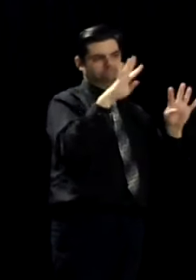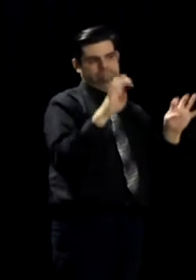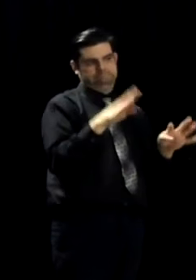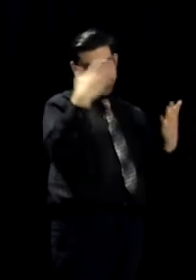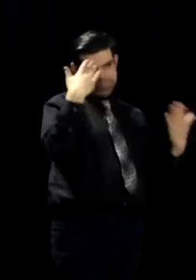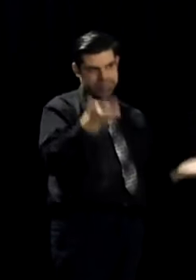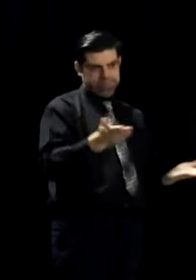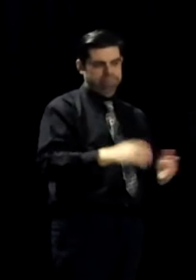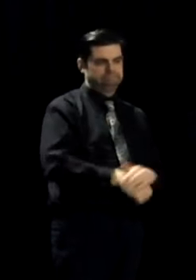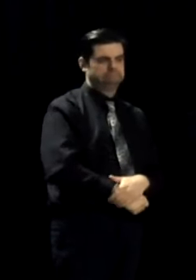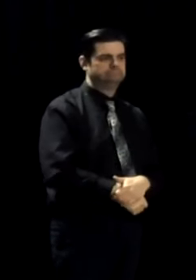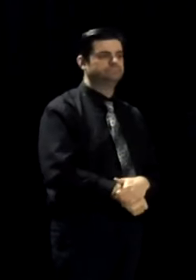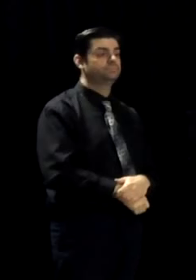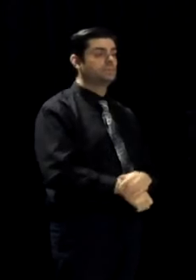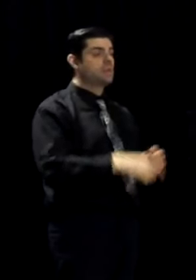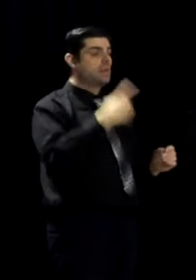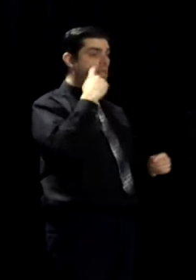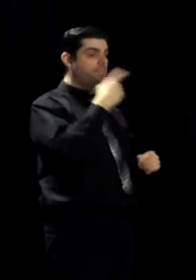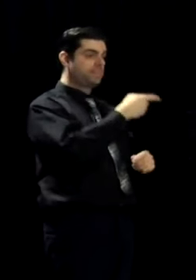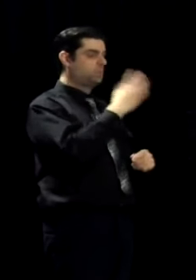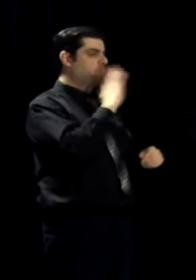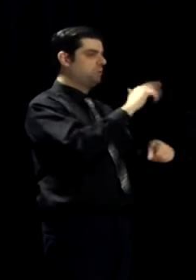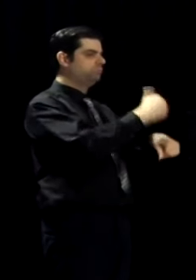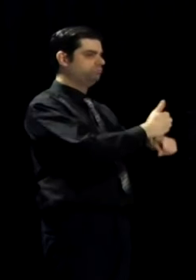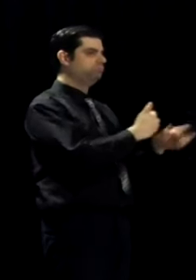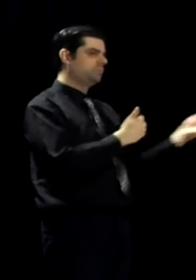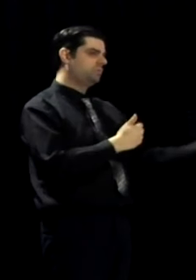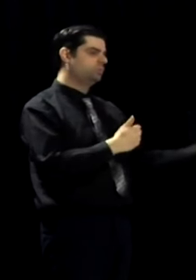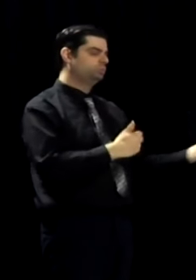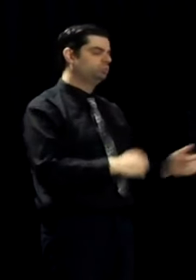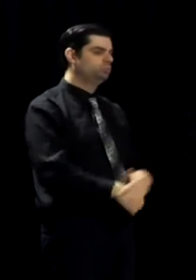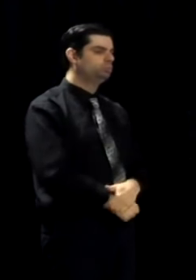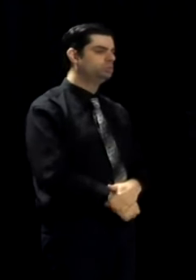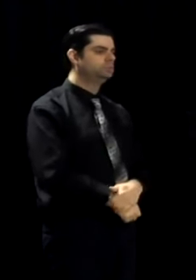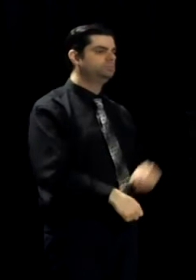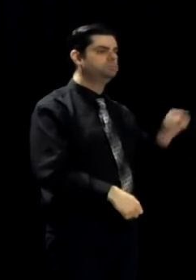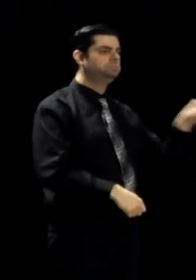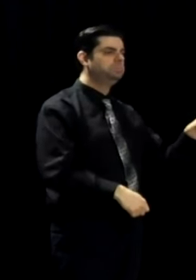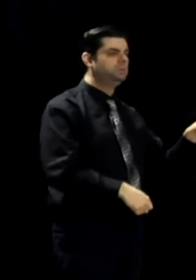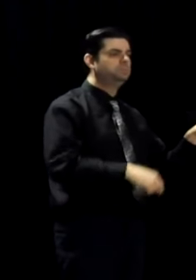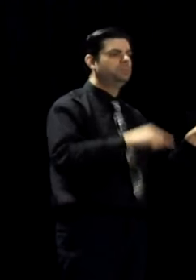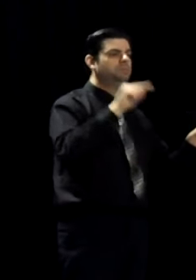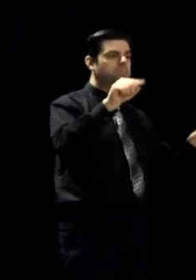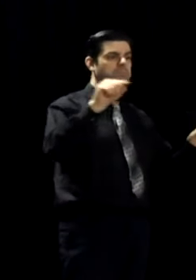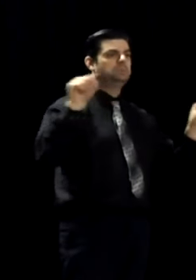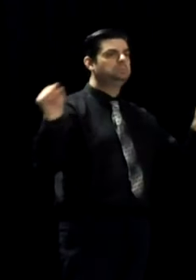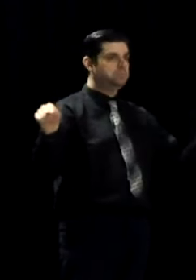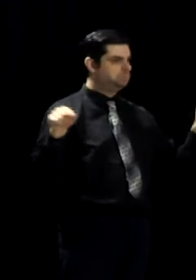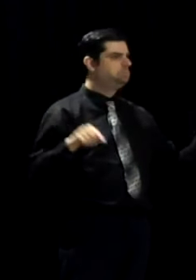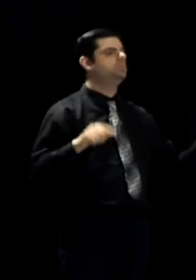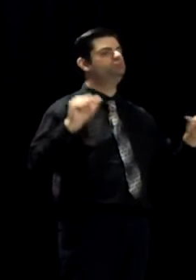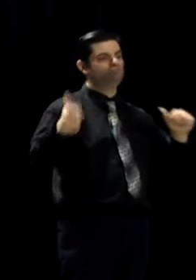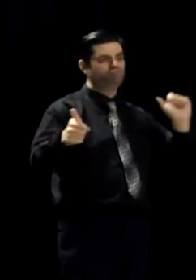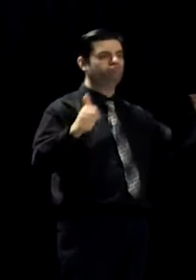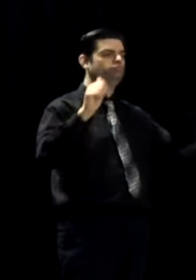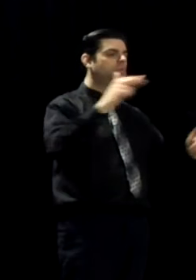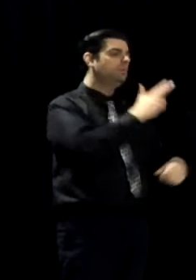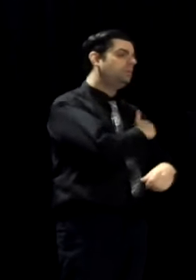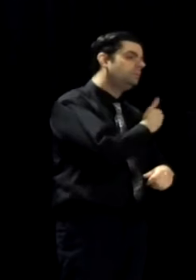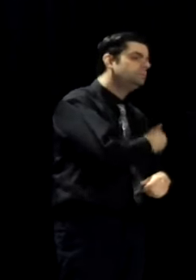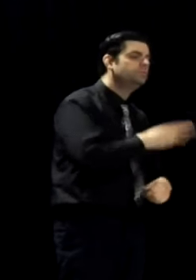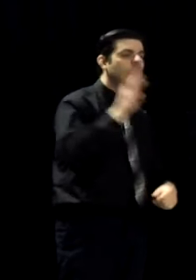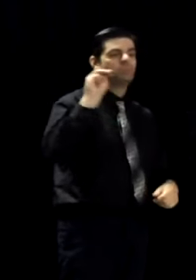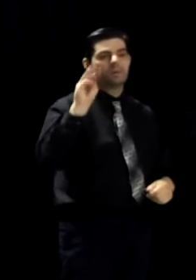there. Certainly in our community, there's many places to test, and the hospitals are doing testing. You have Walmart, you have